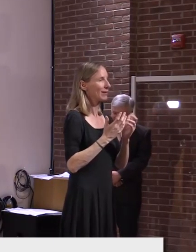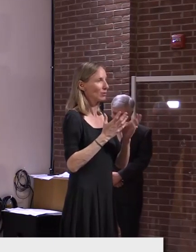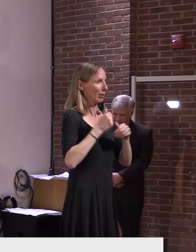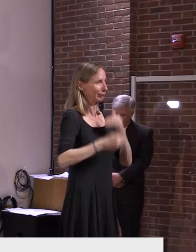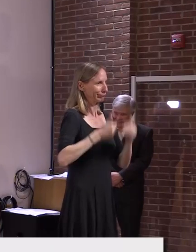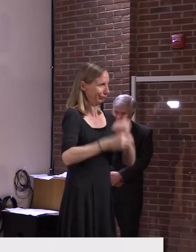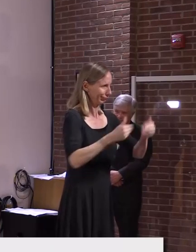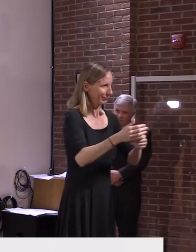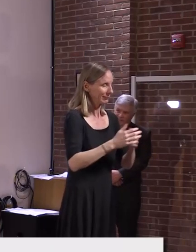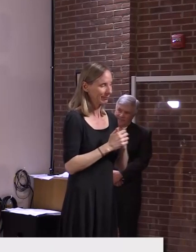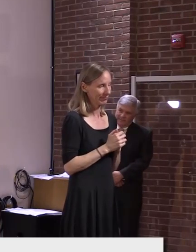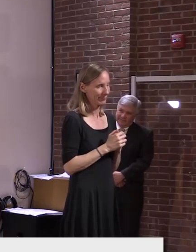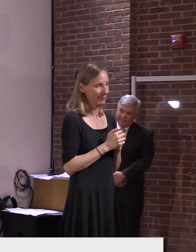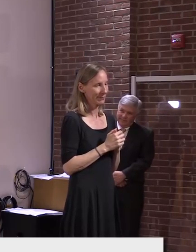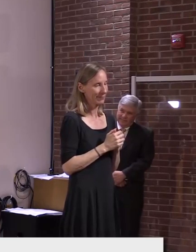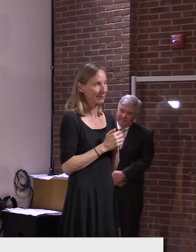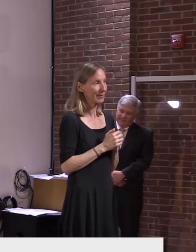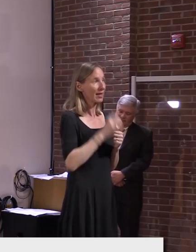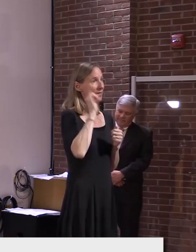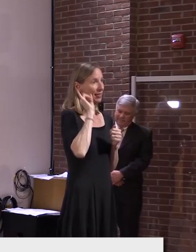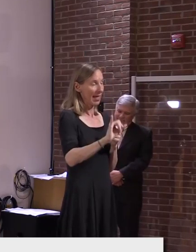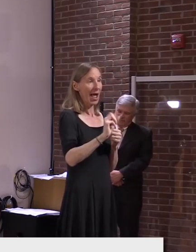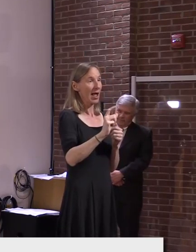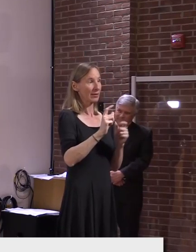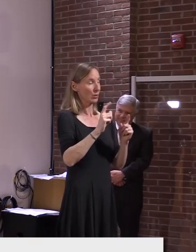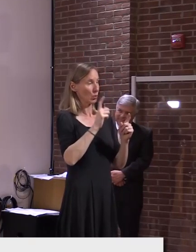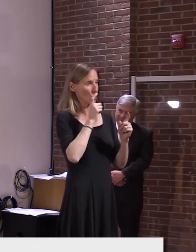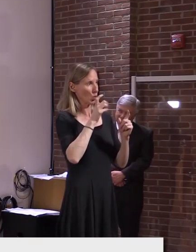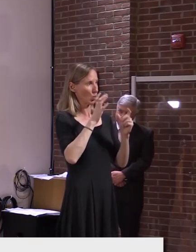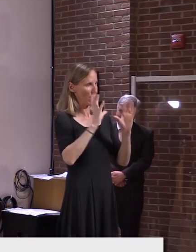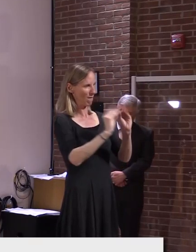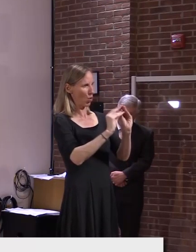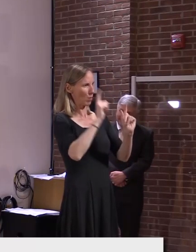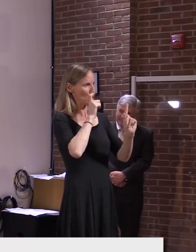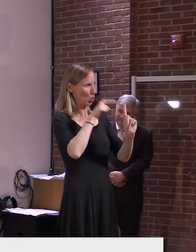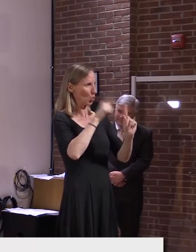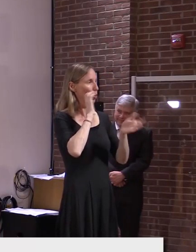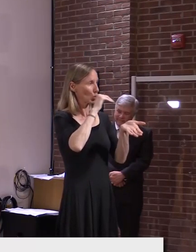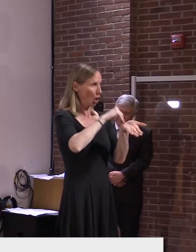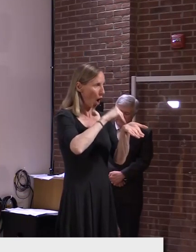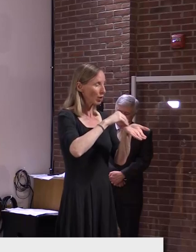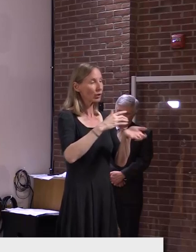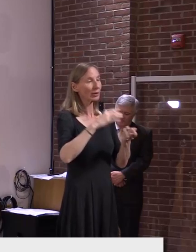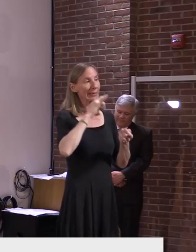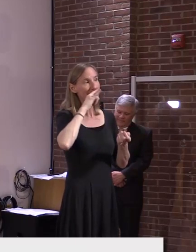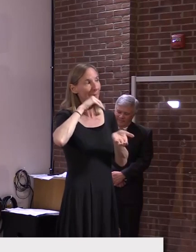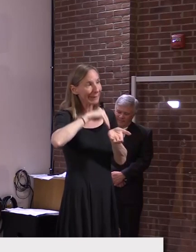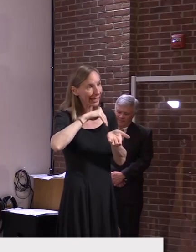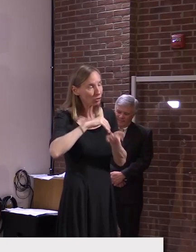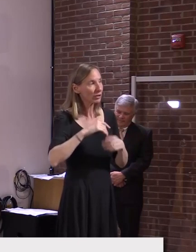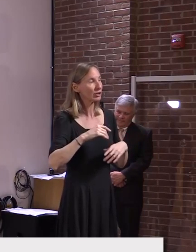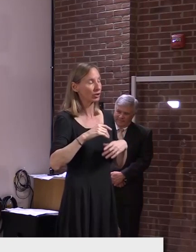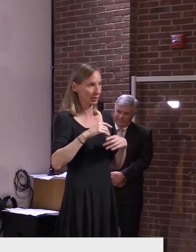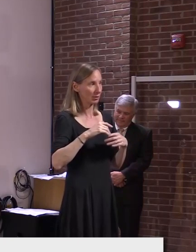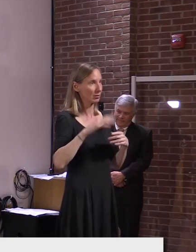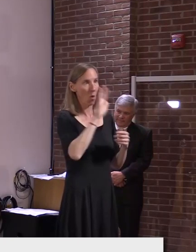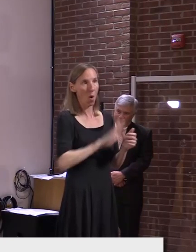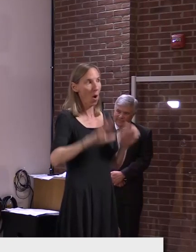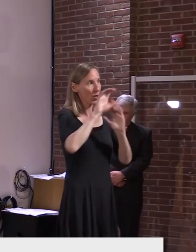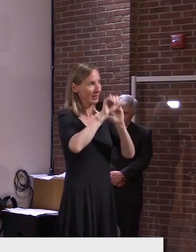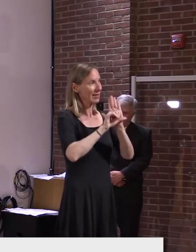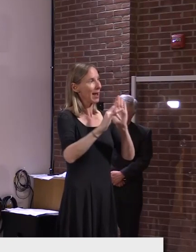rolling. And that's made up of pediatricians from around the state, and often, usually with a pediatrician